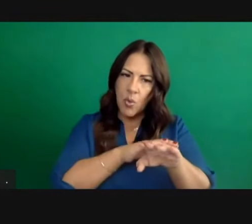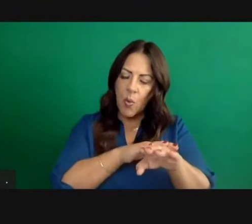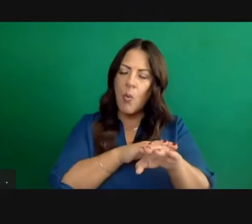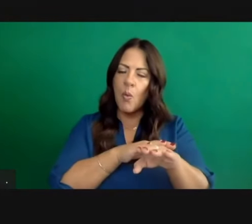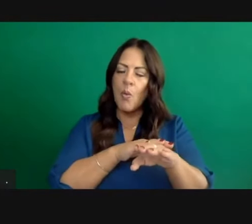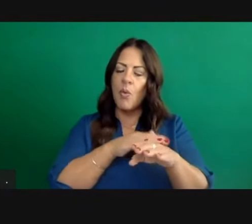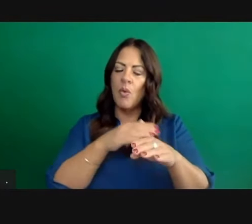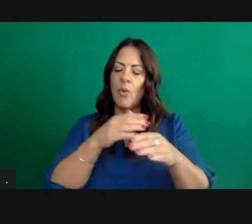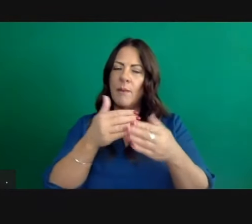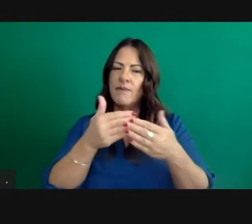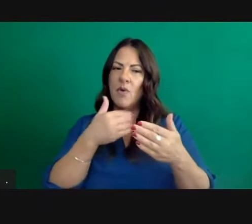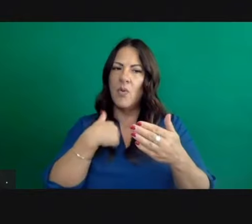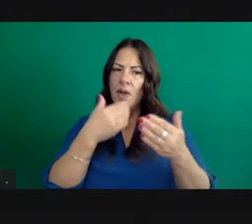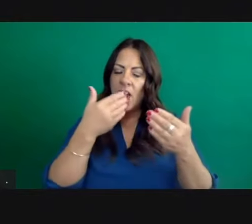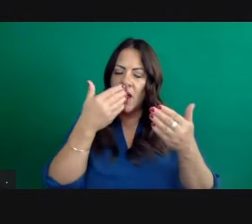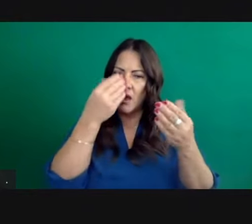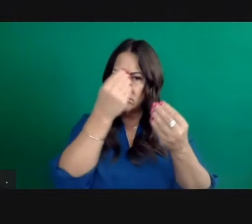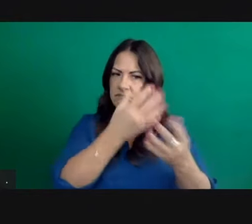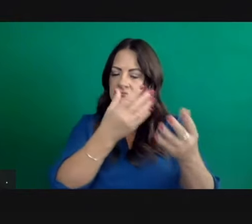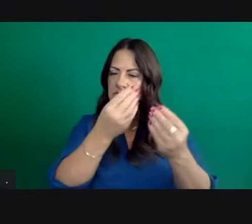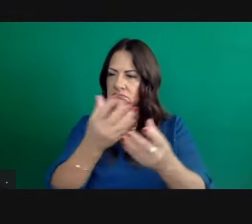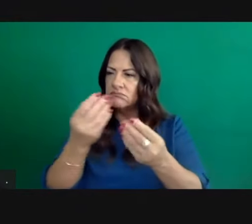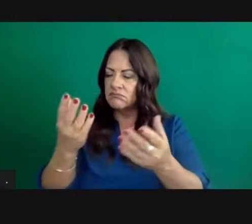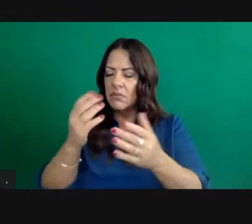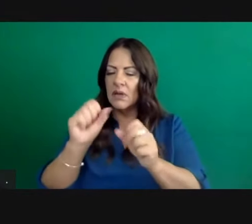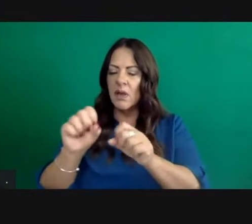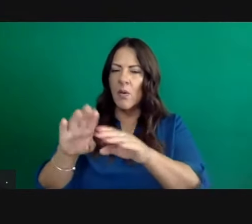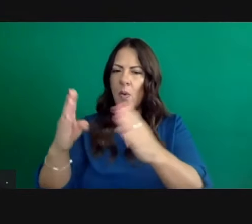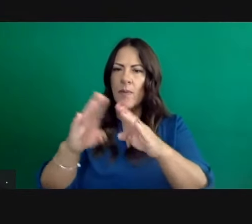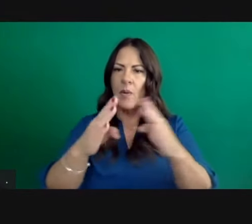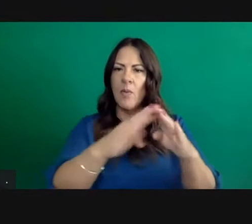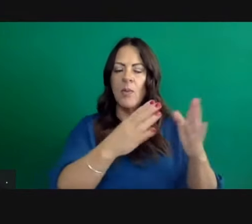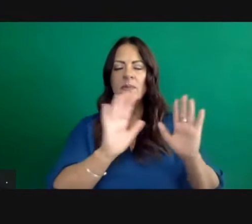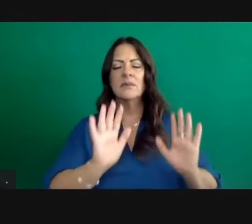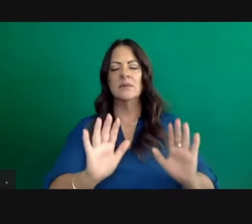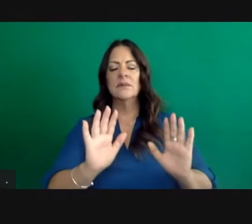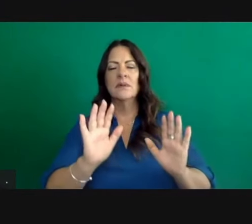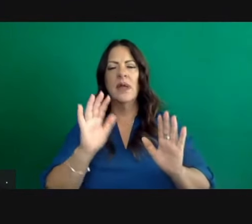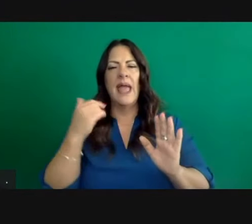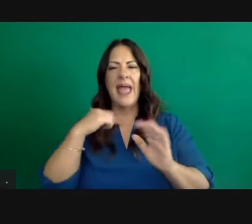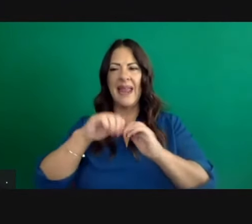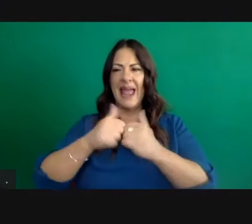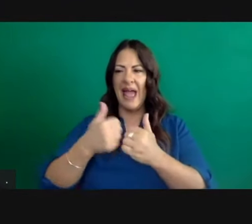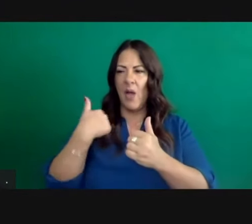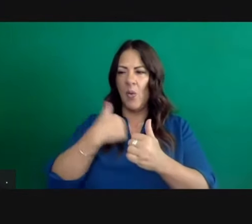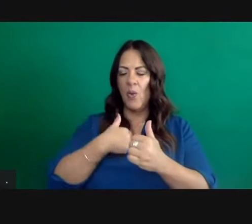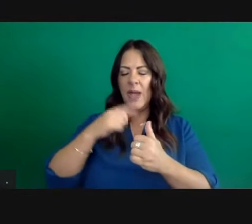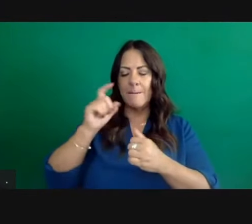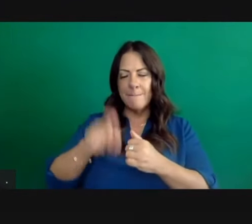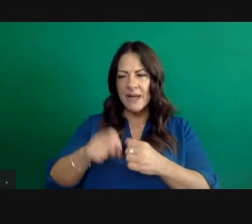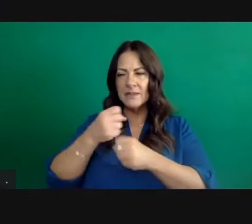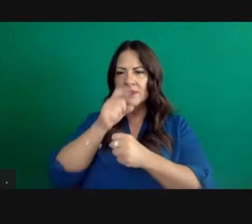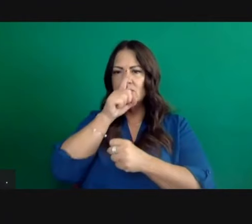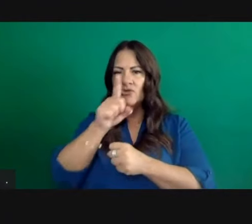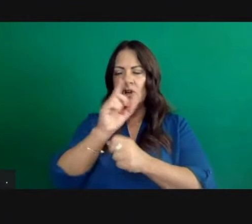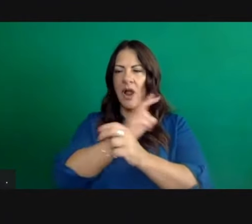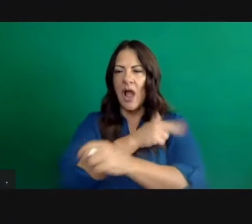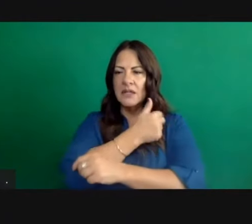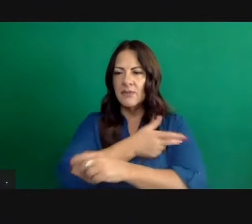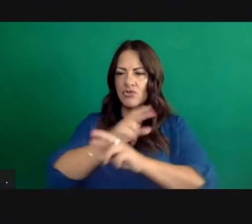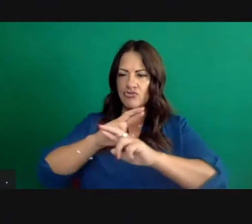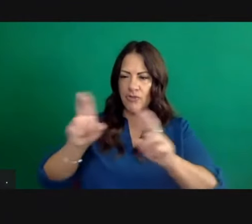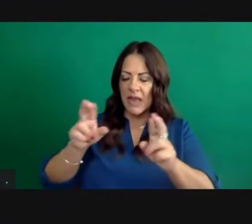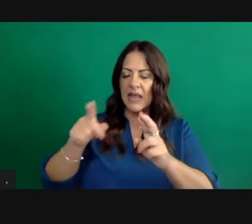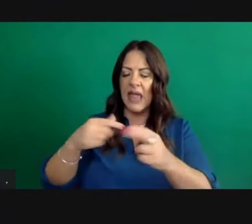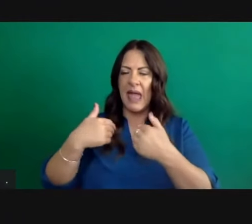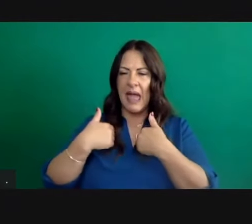ourselves time to see how our reopening efforts impact our healthcare delivery system, that counties are